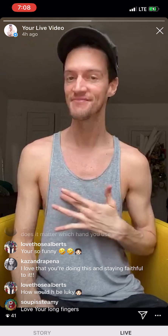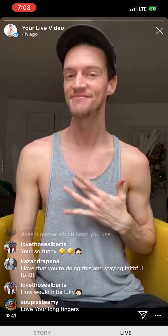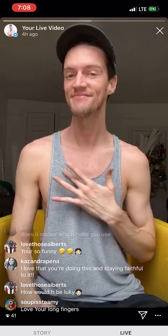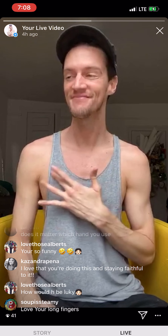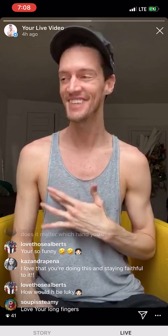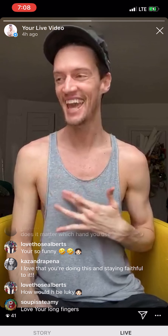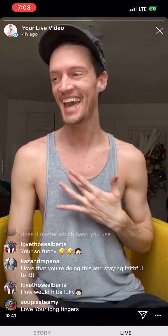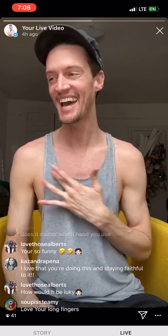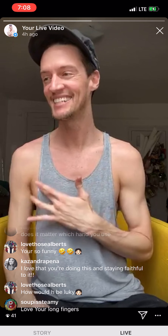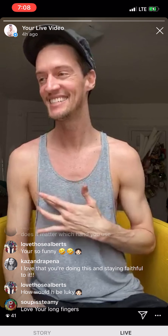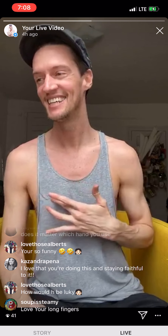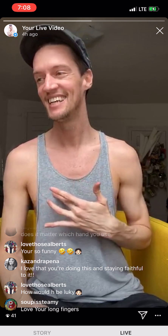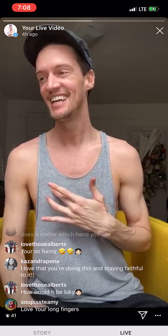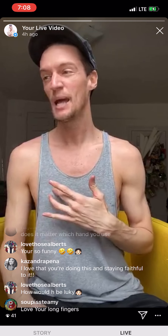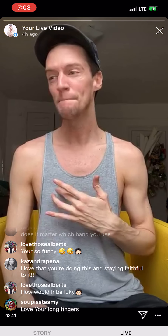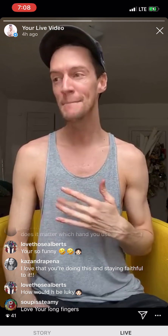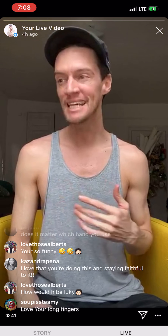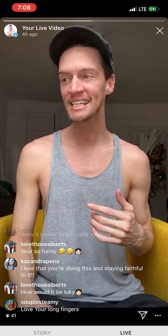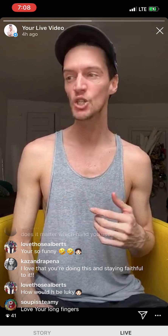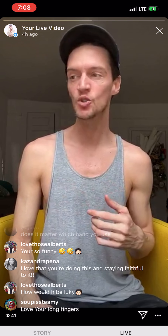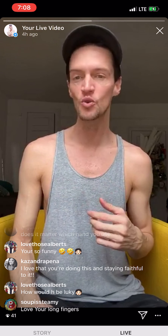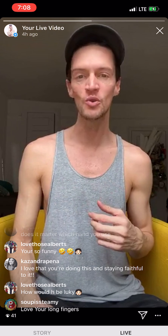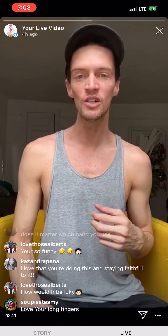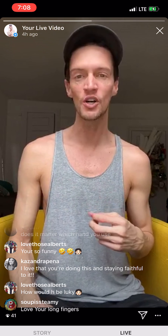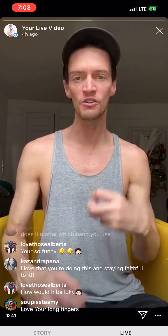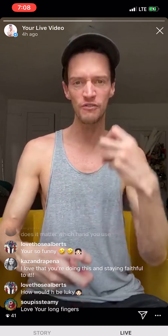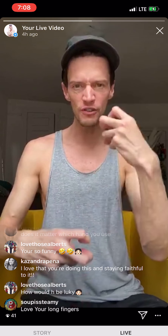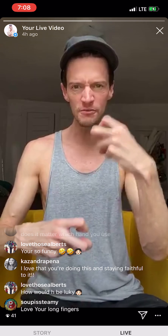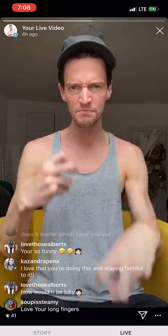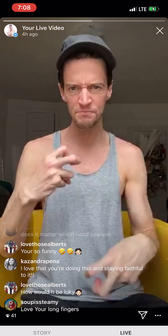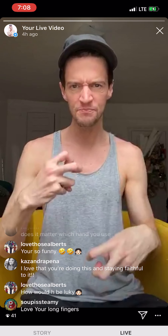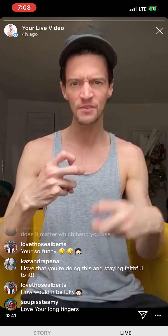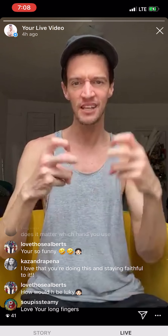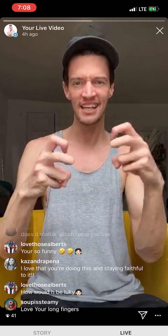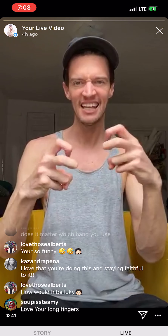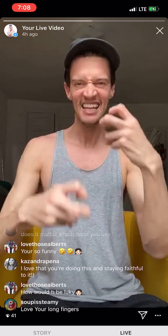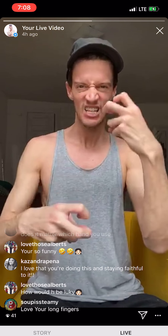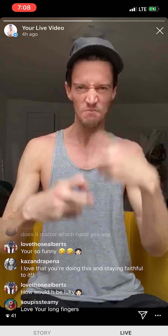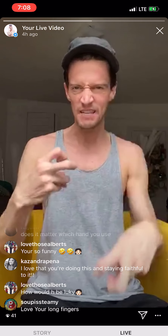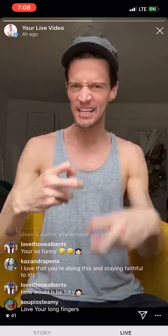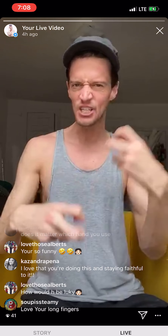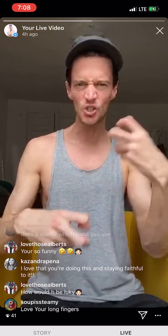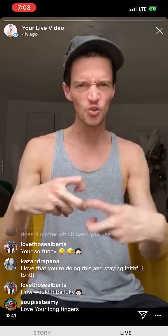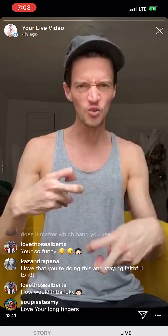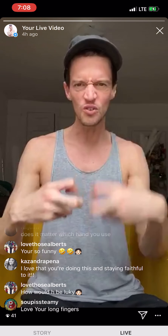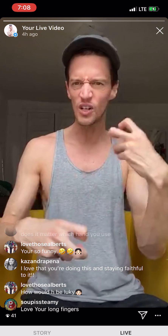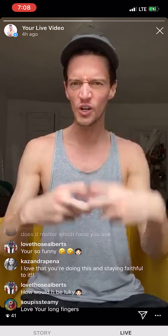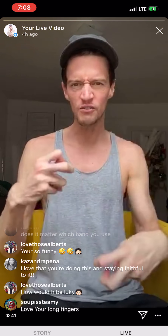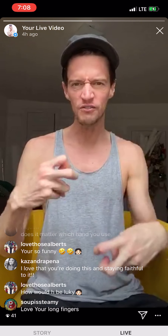Yeah. Mean, cruel, hurtful. Mean, cruel, hurtful.